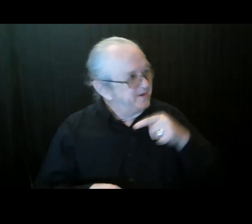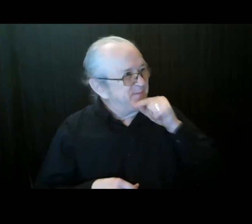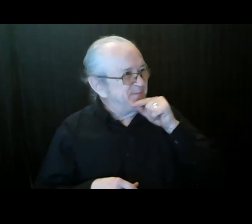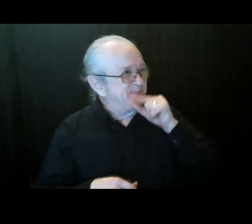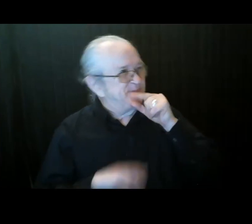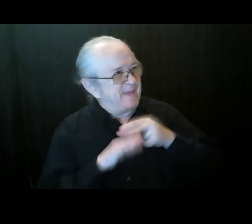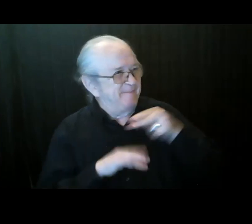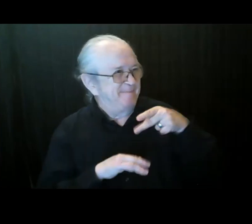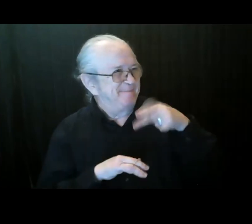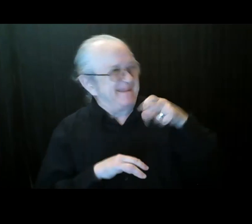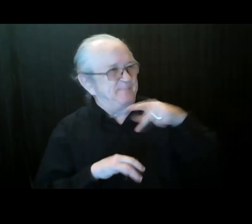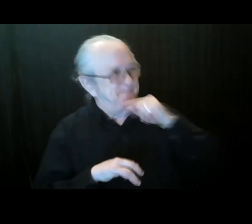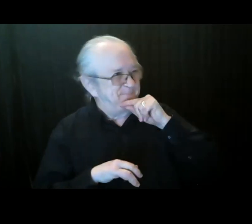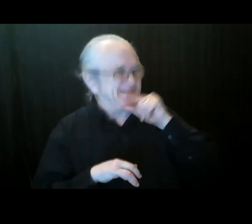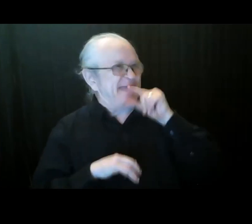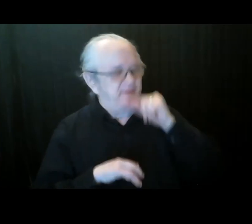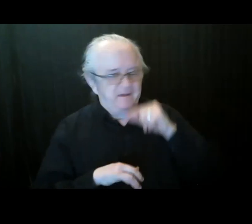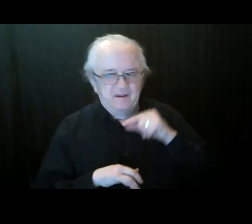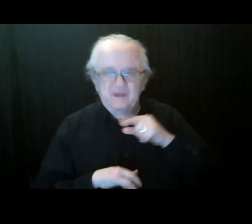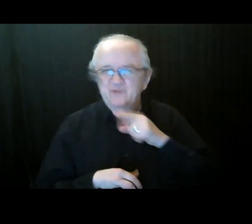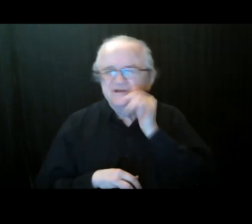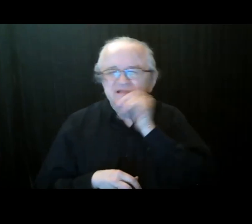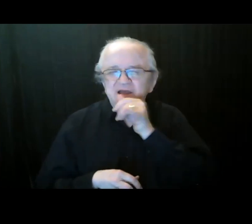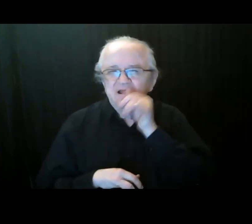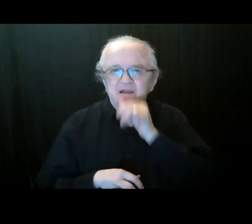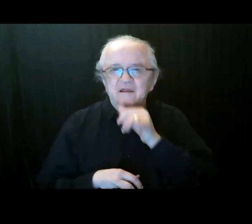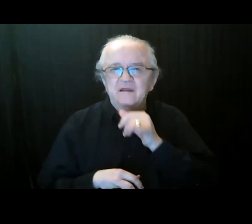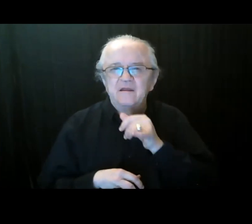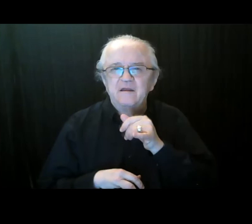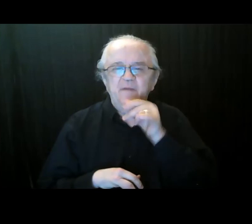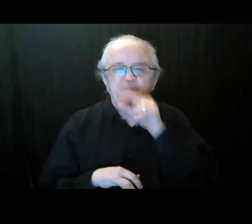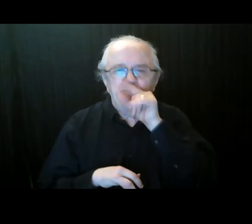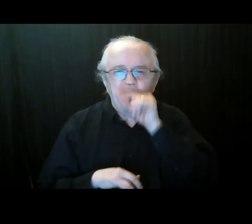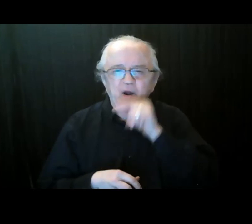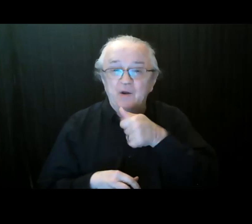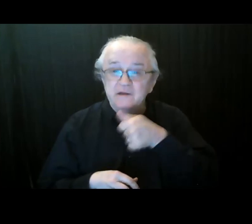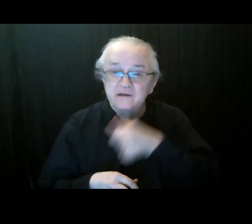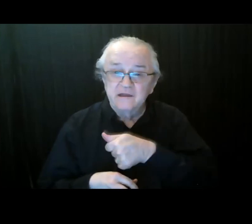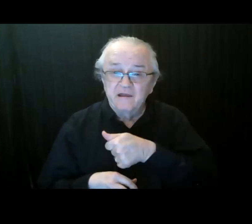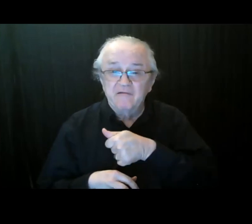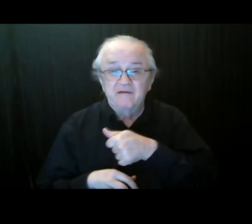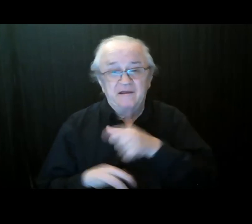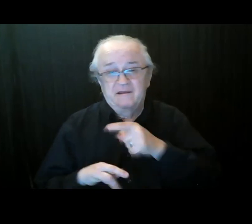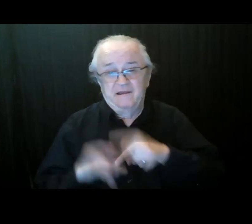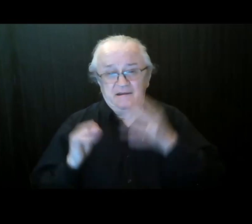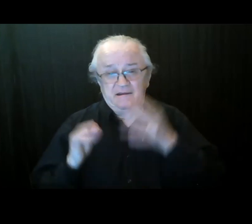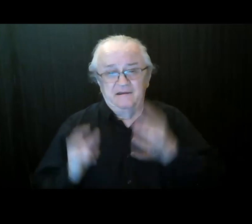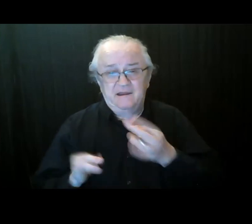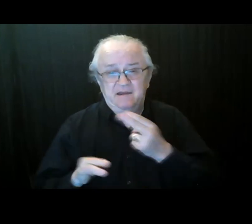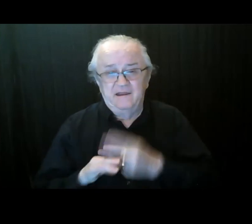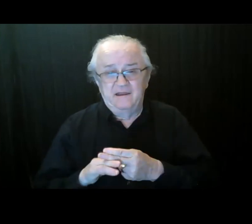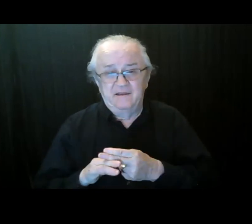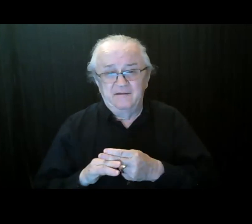said, "Don't be silly. If birds named themselves, all birds would be